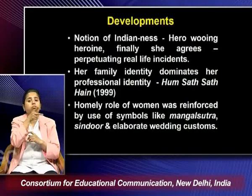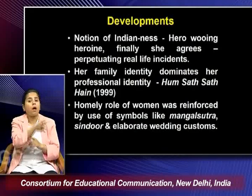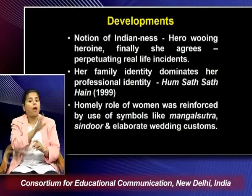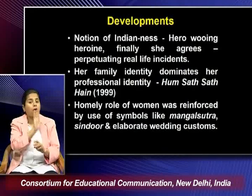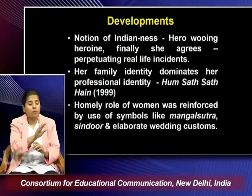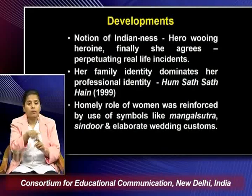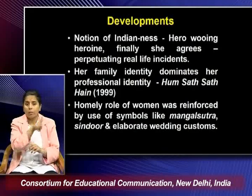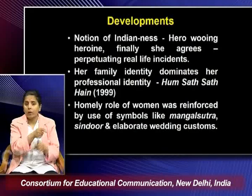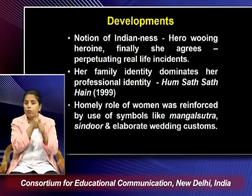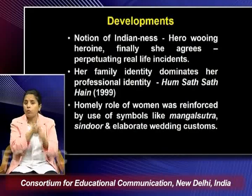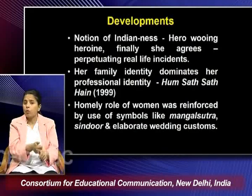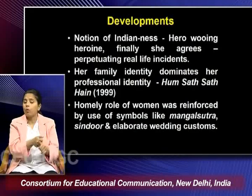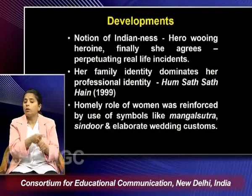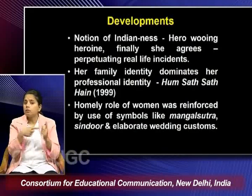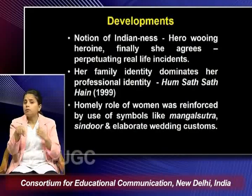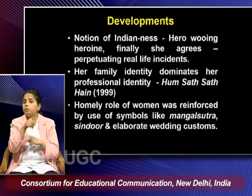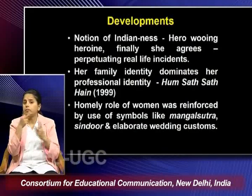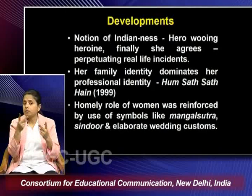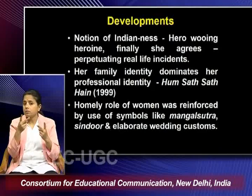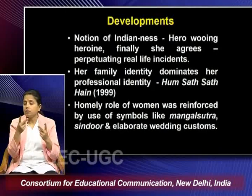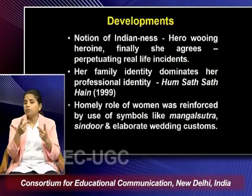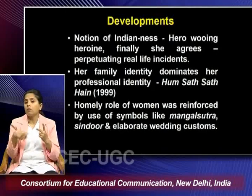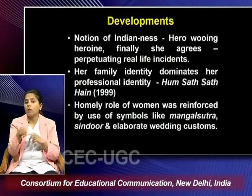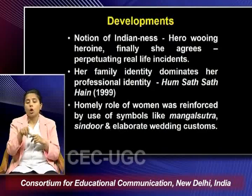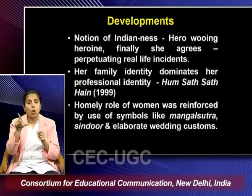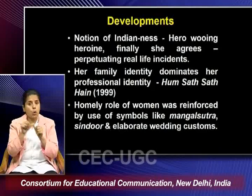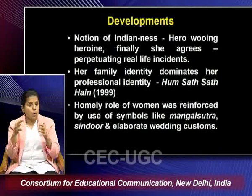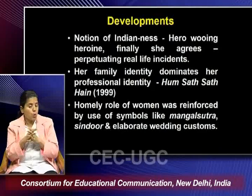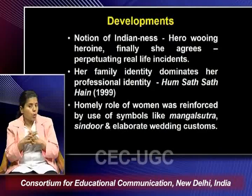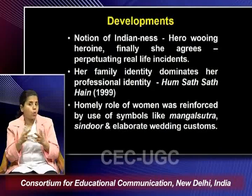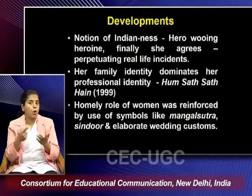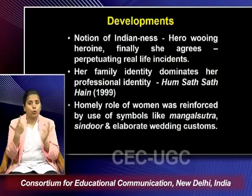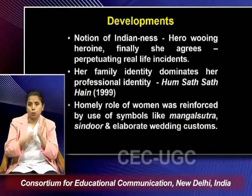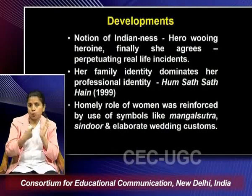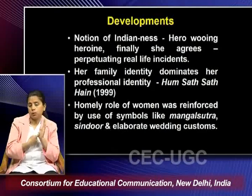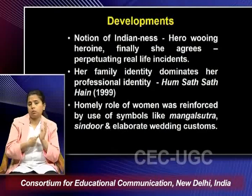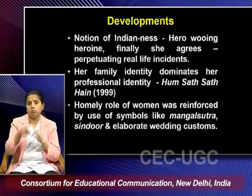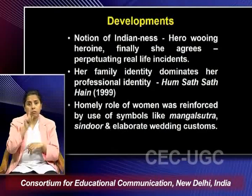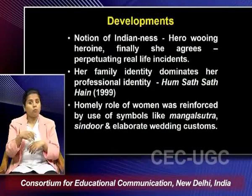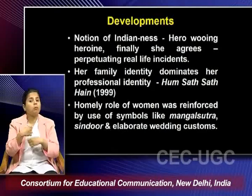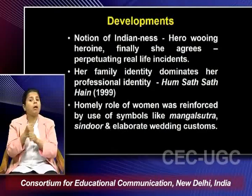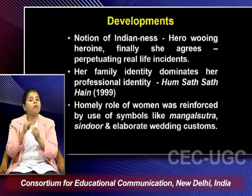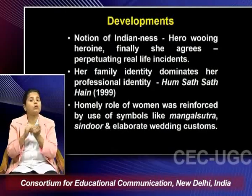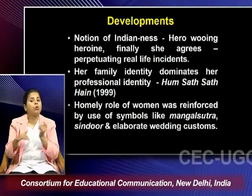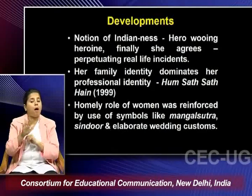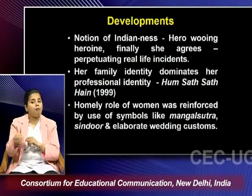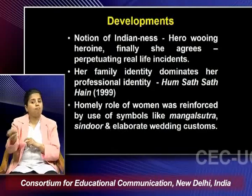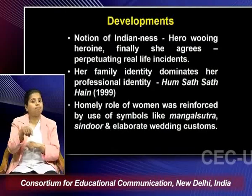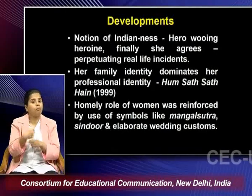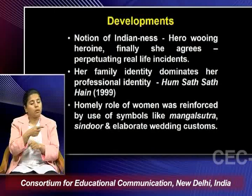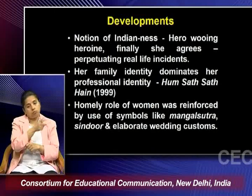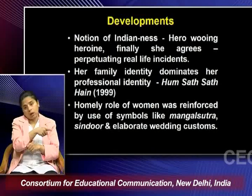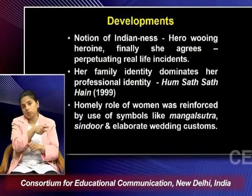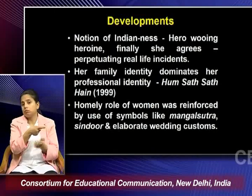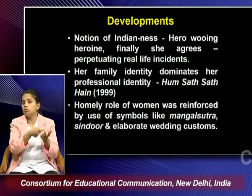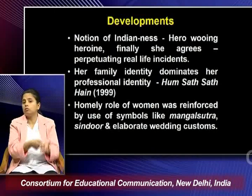they have to follow those kinds of laws, those kinds of rules which have been made in the society. And